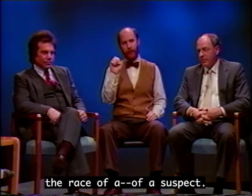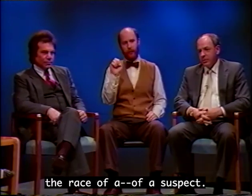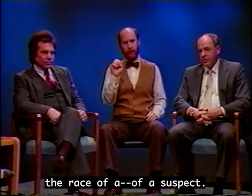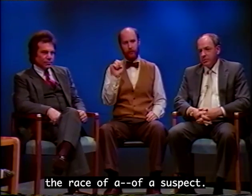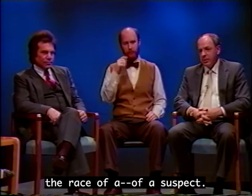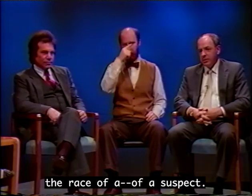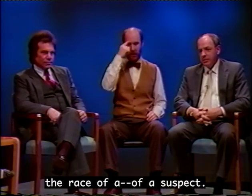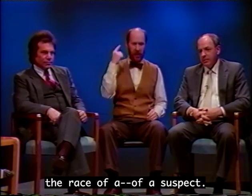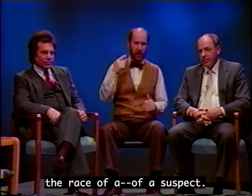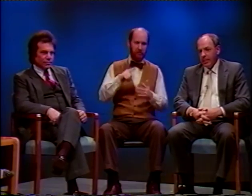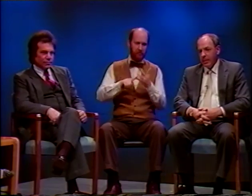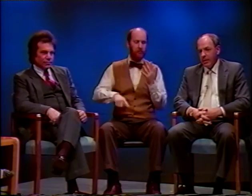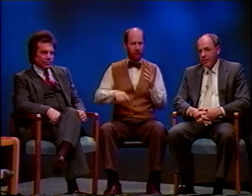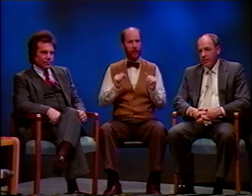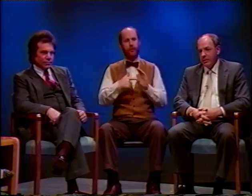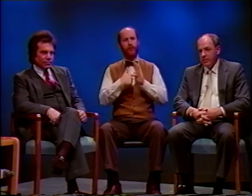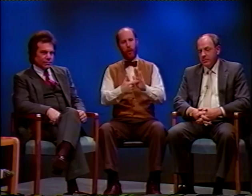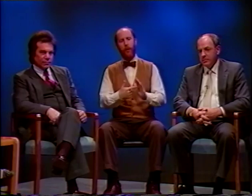of a suspect.